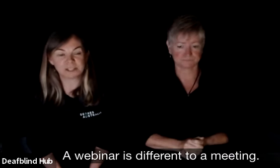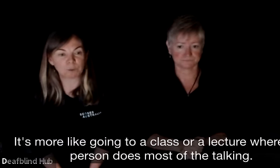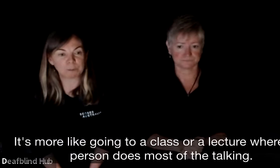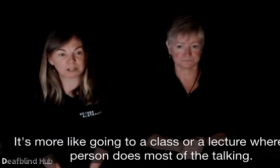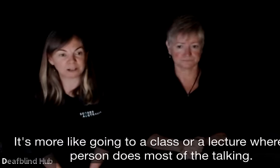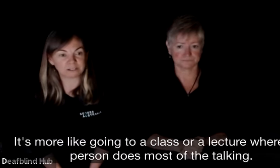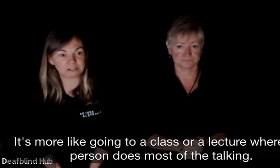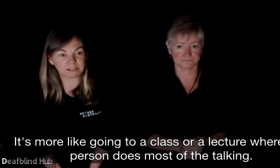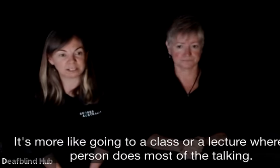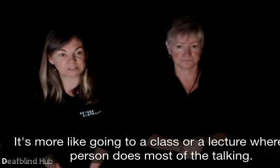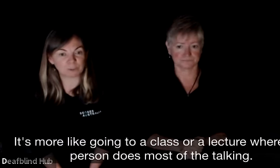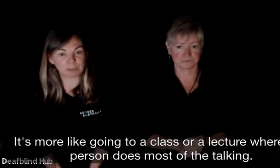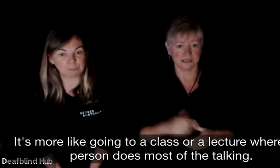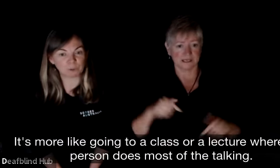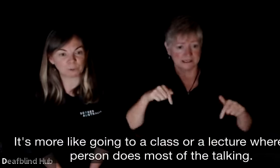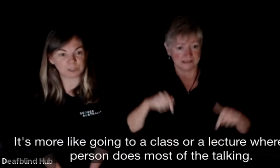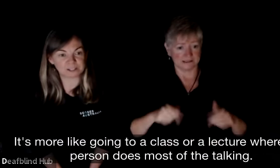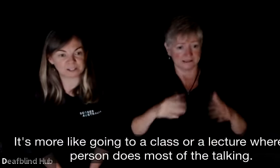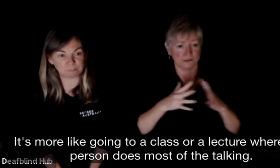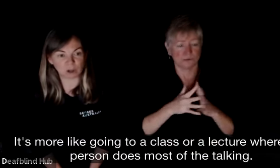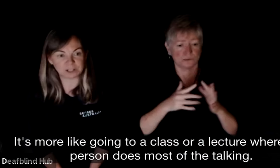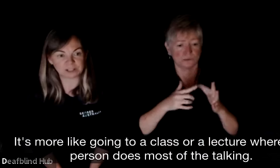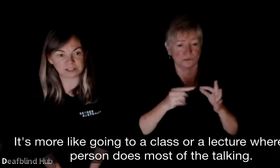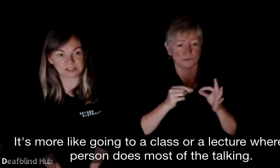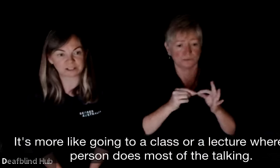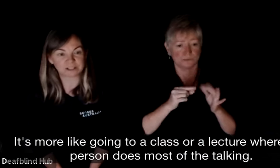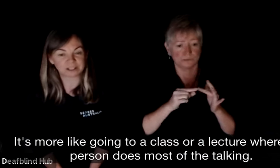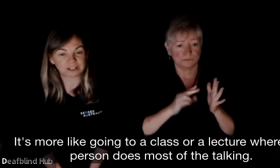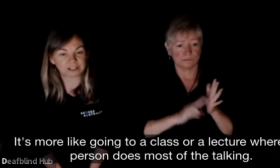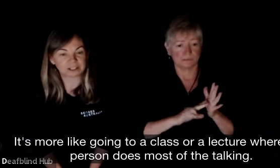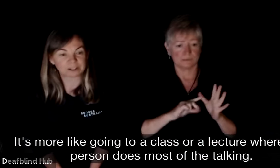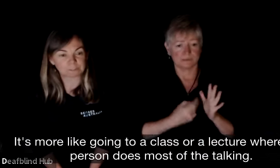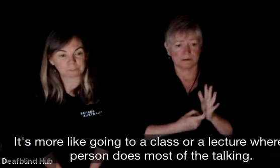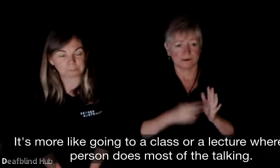Because this webinar is for people with deaf blindness,